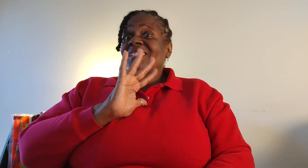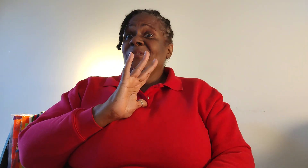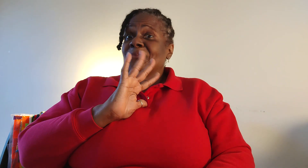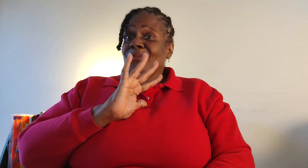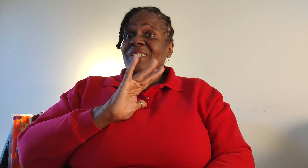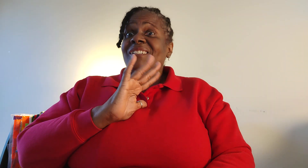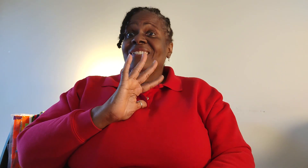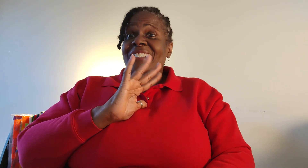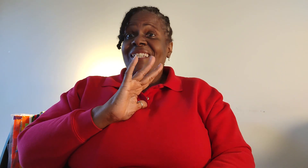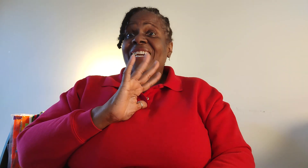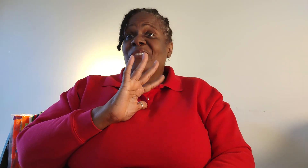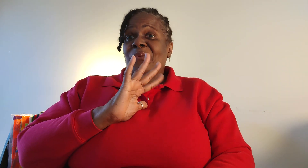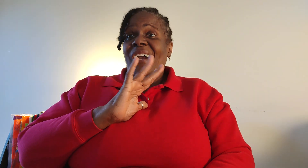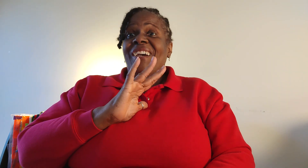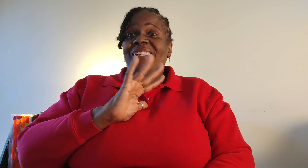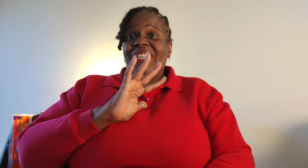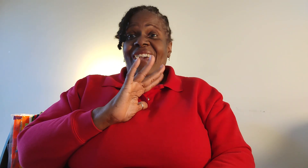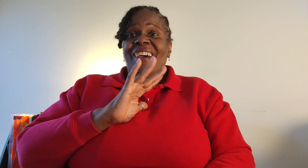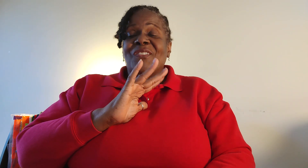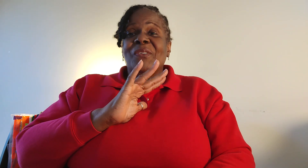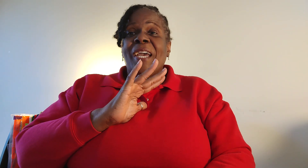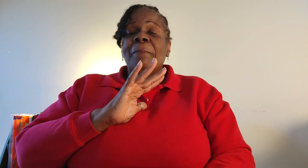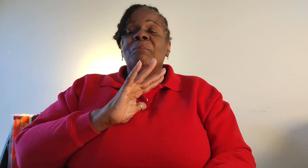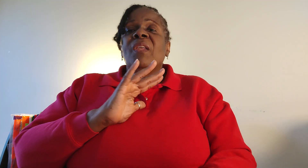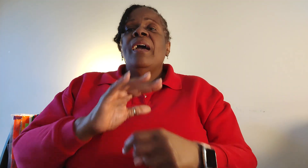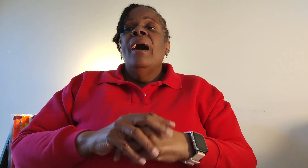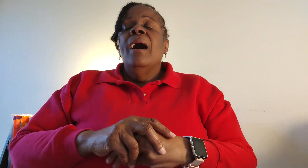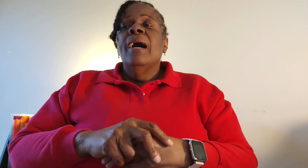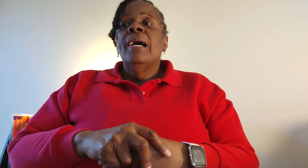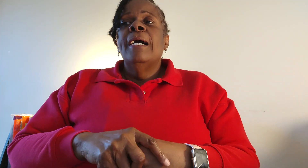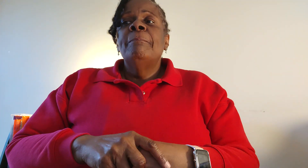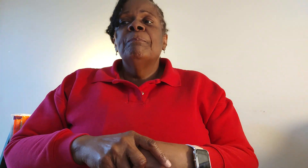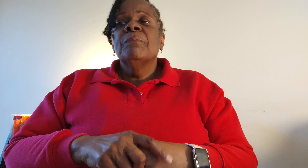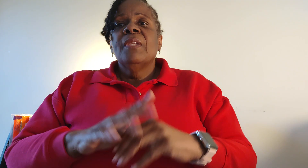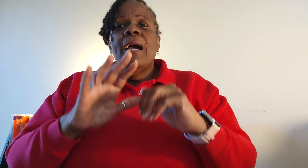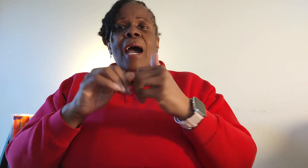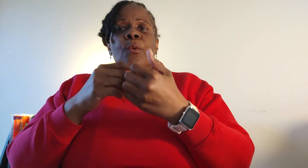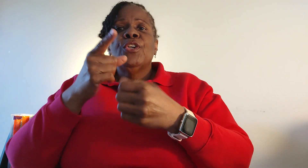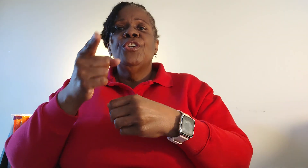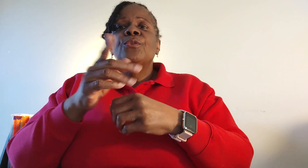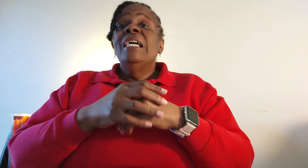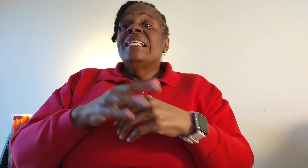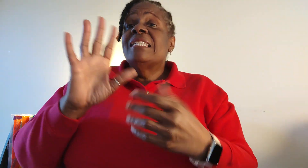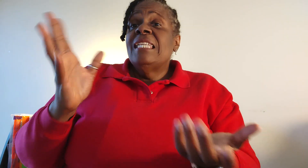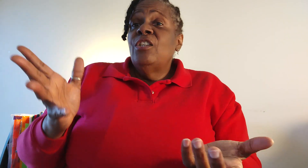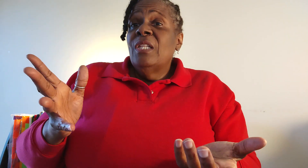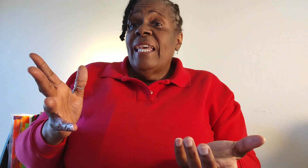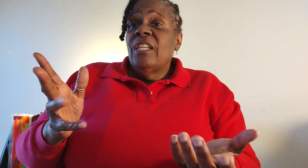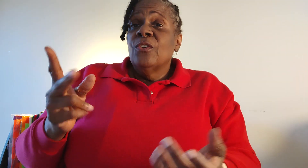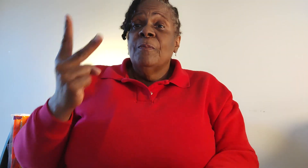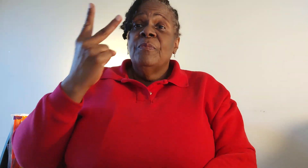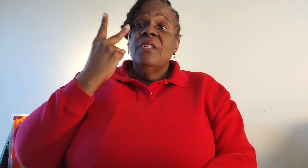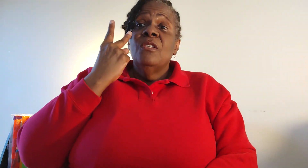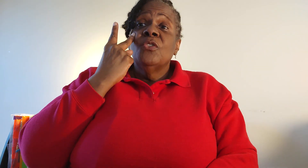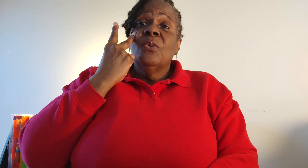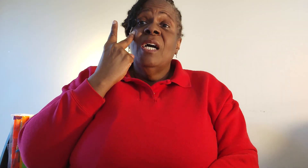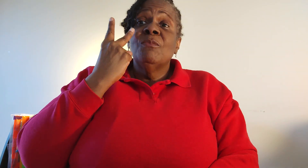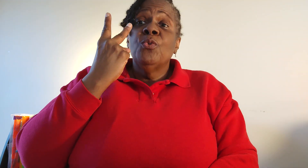a really nice ride they have. Okay. Um, how are you? See you later. So come towards